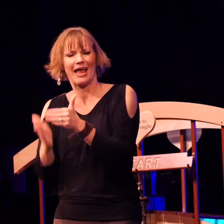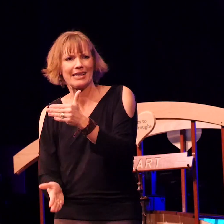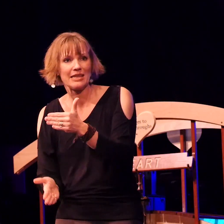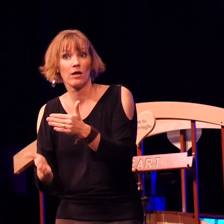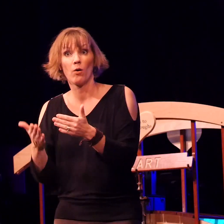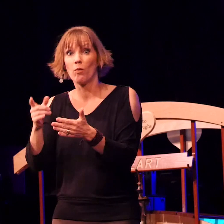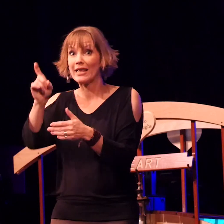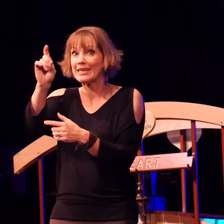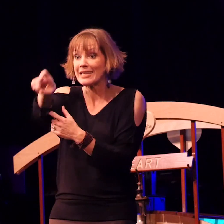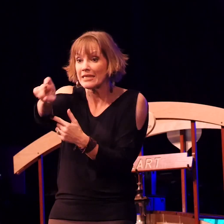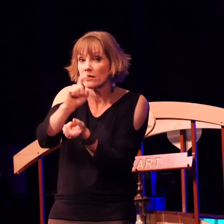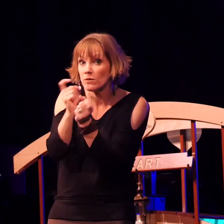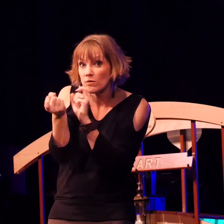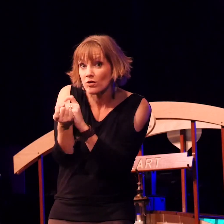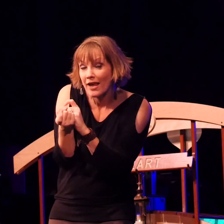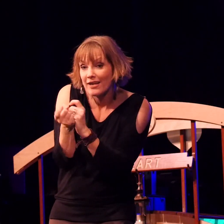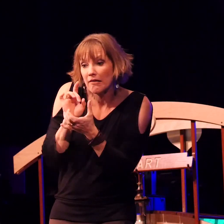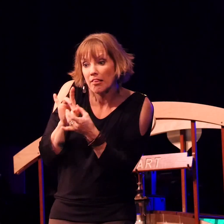what needs to change.